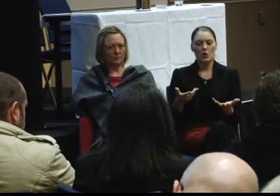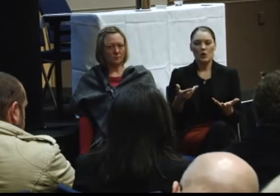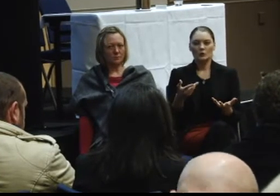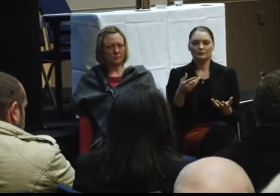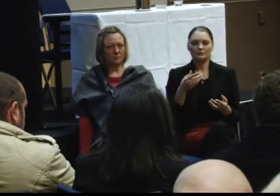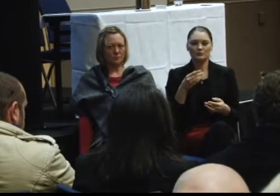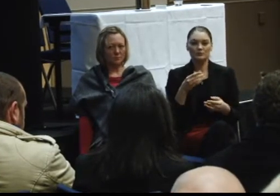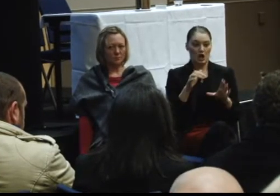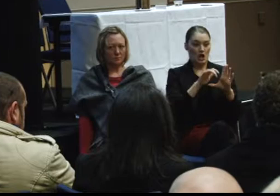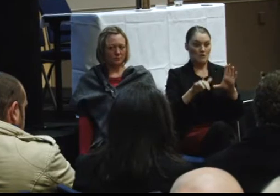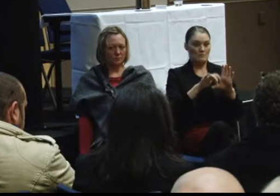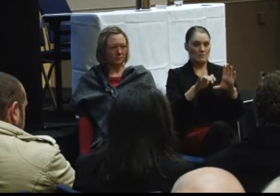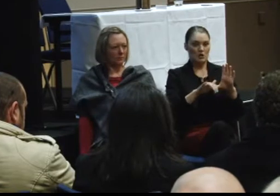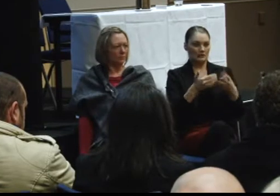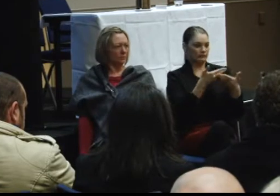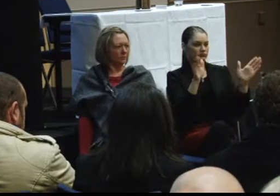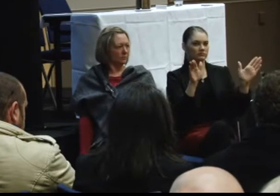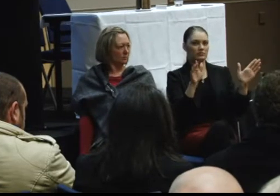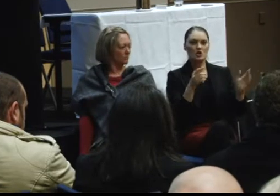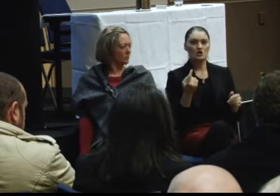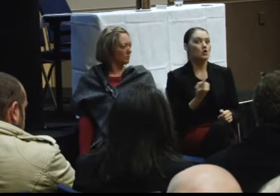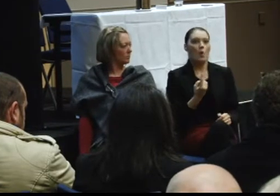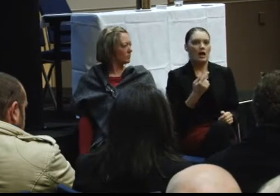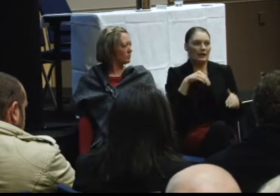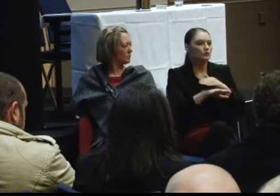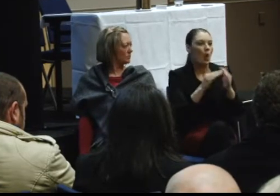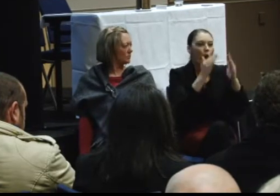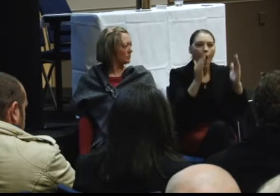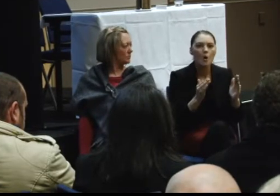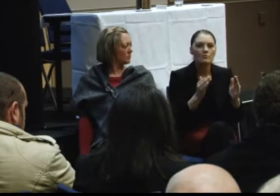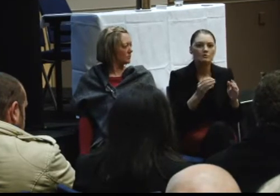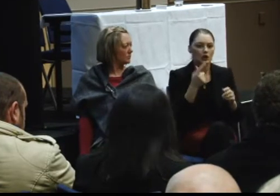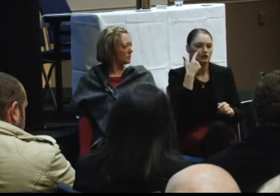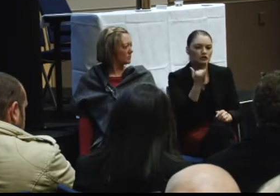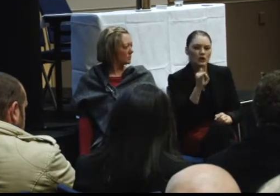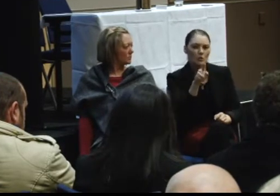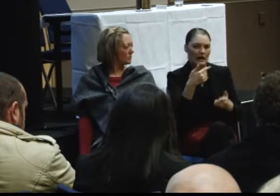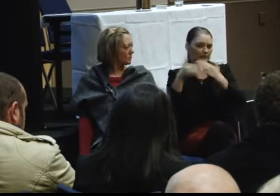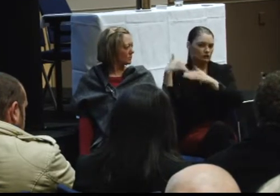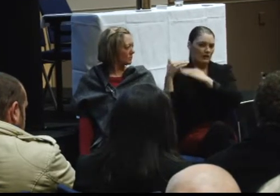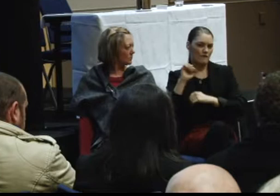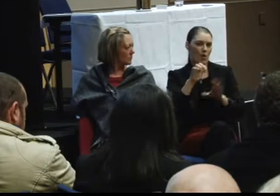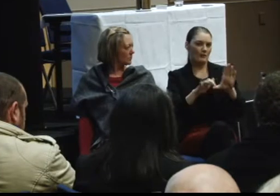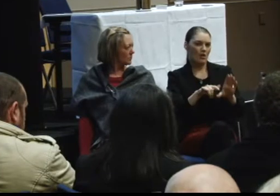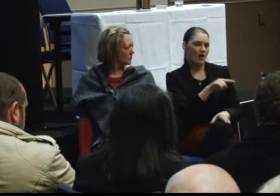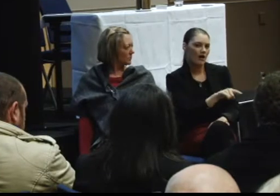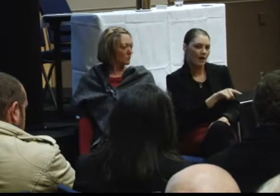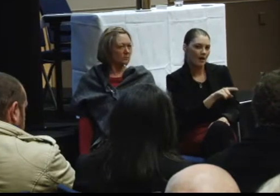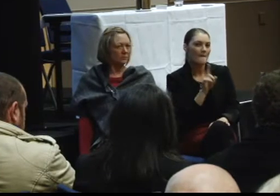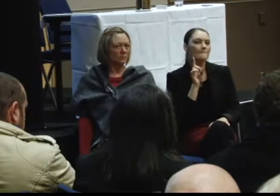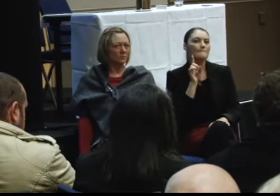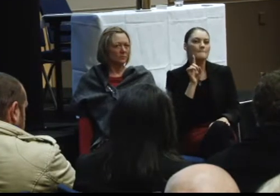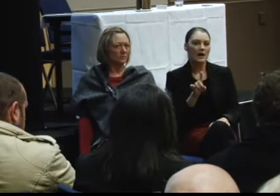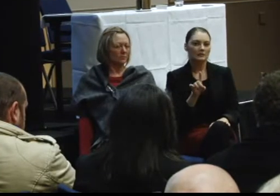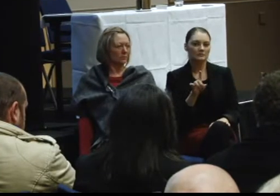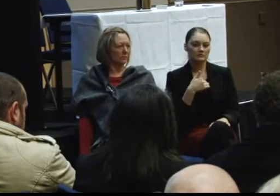generic Computers in Homes program, nobody would be going into homes and checking the history of the machine. But I believe